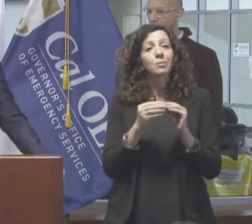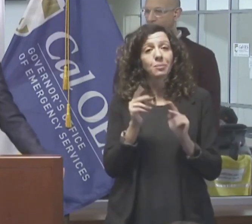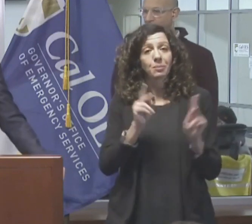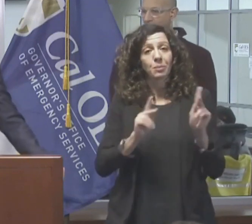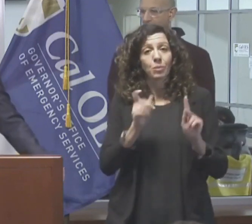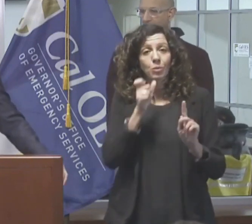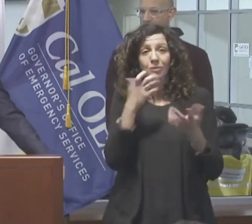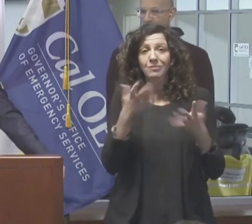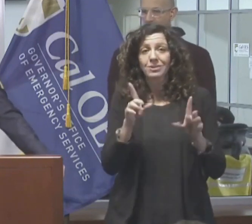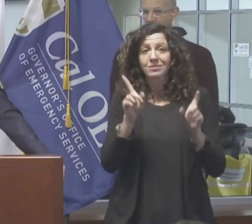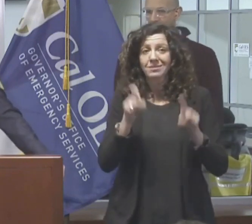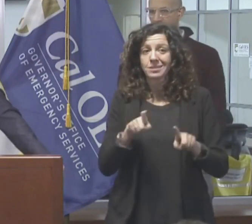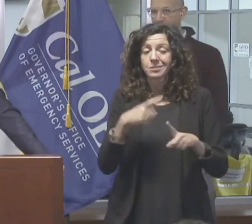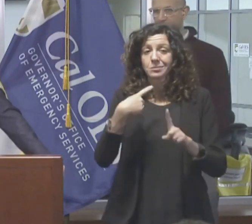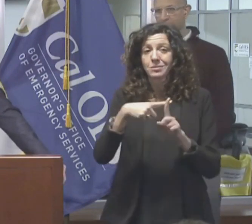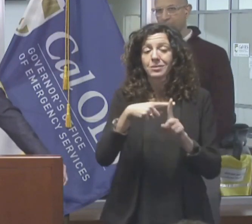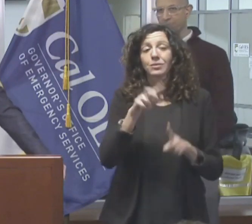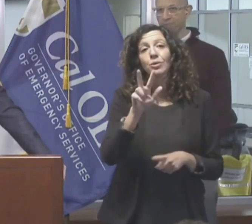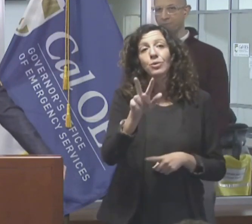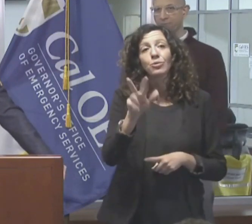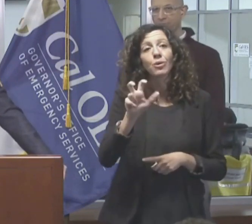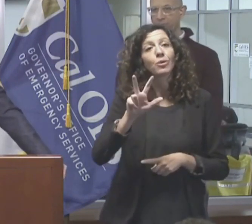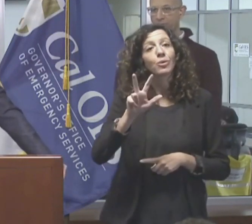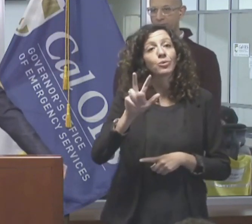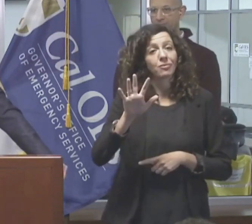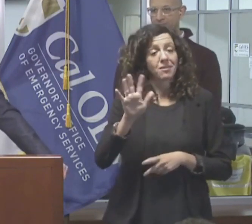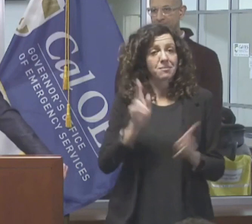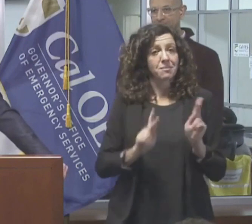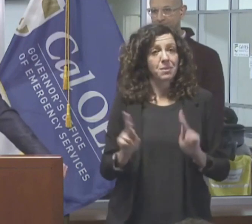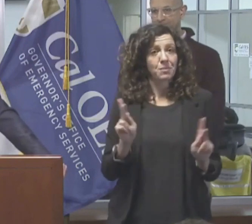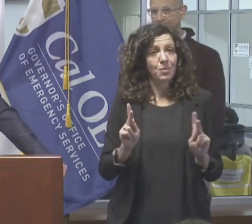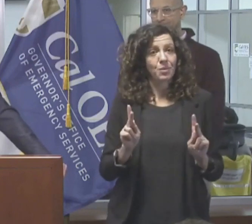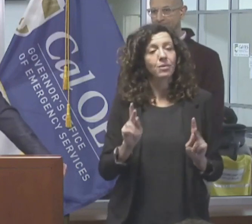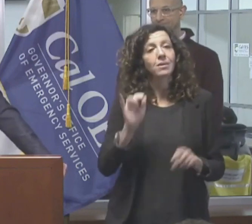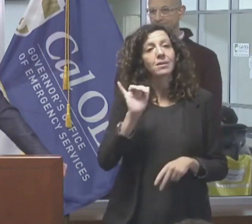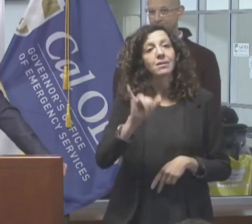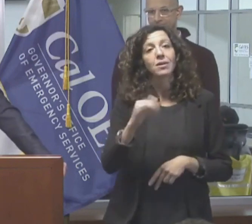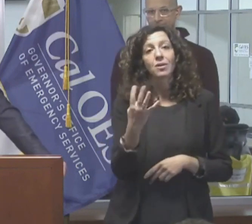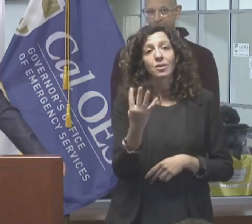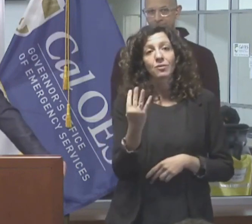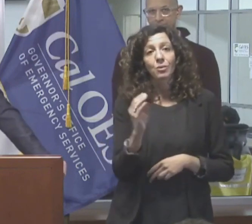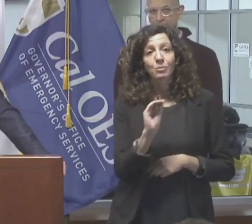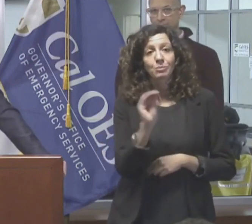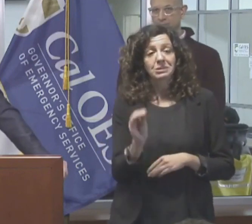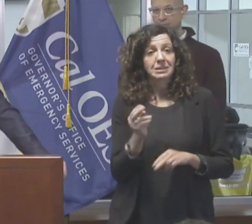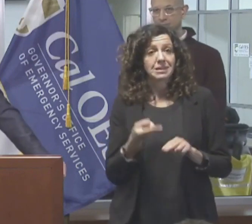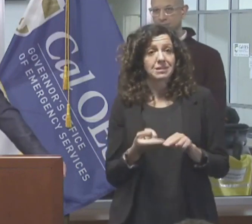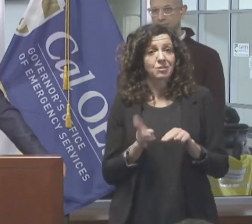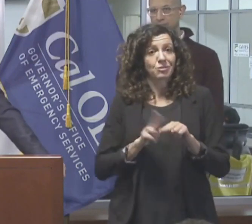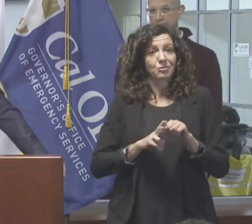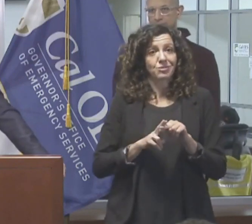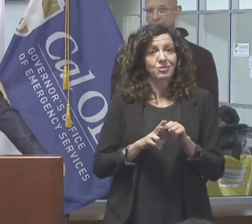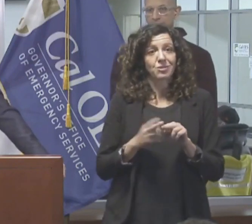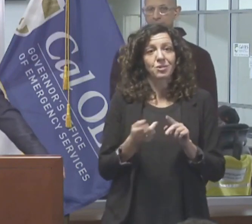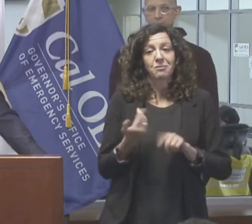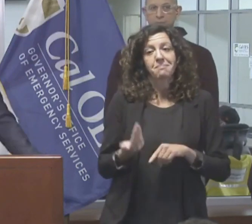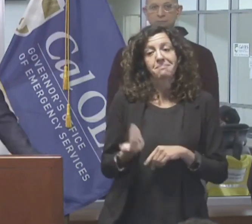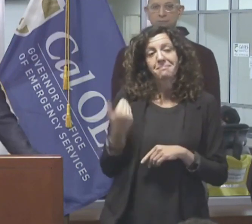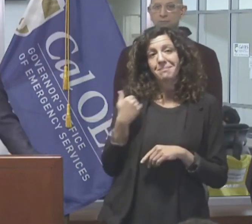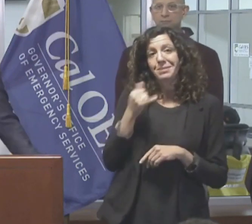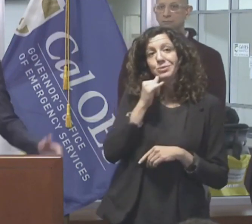tested positive in the state of California is 335. That's a 14% increase from the prior